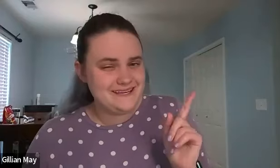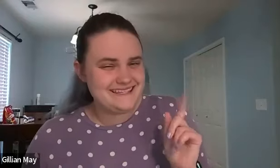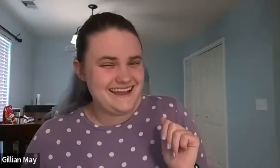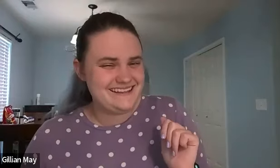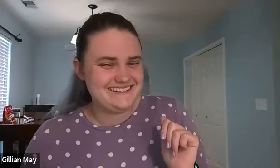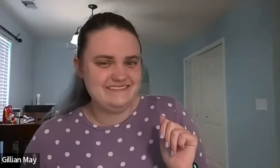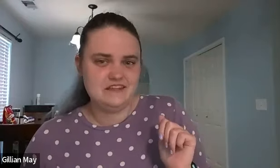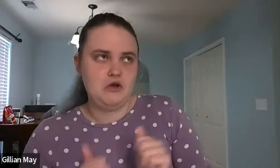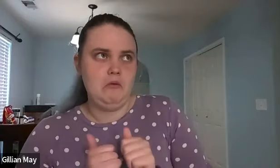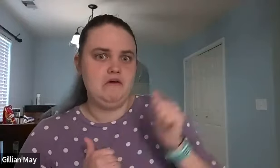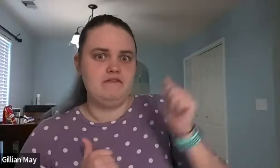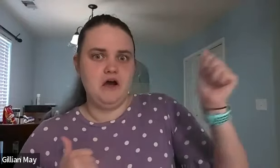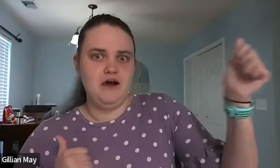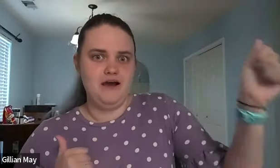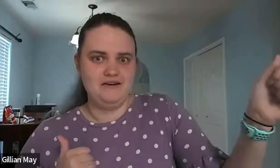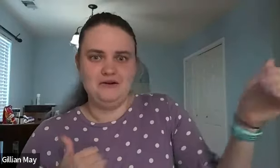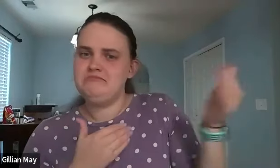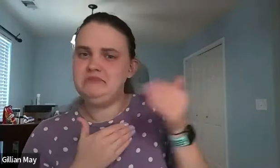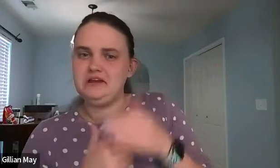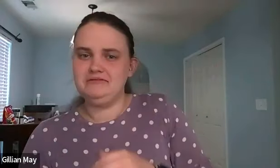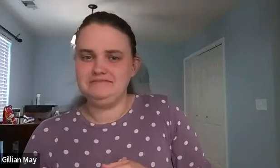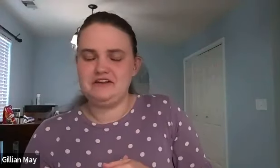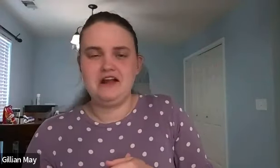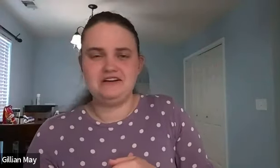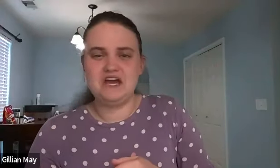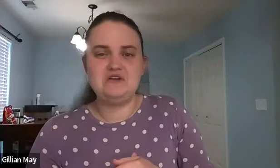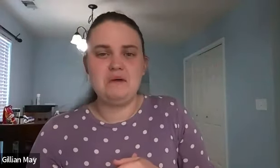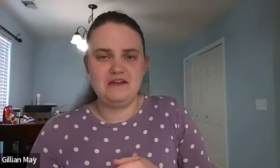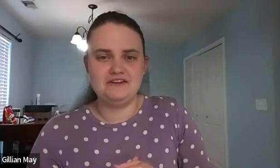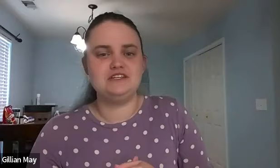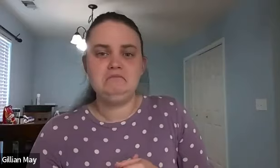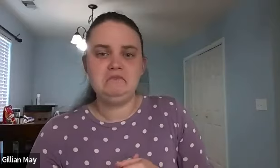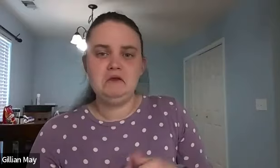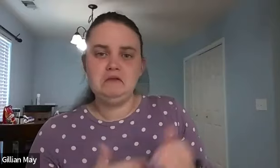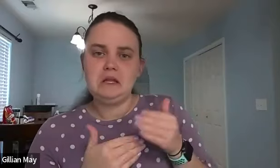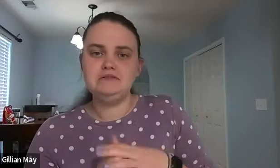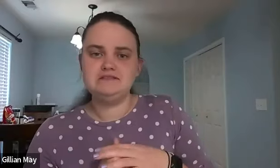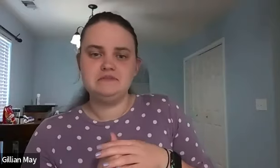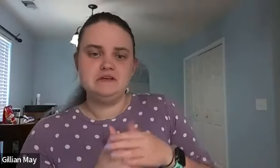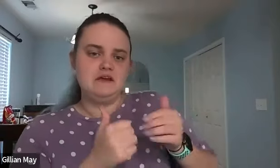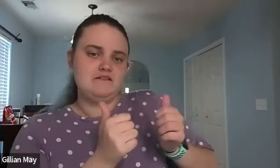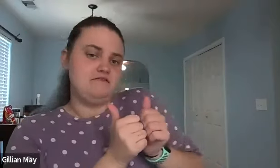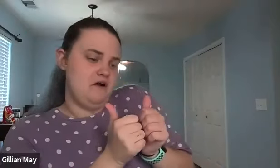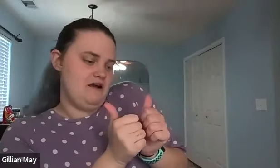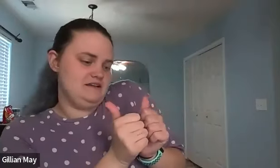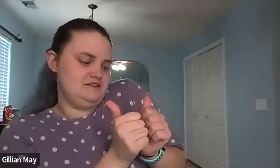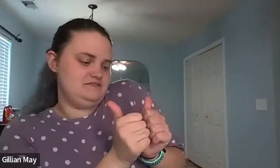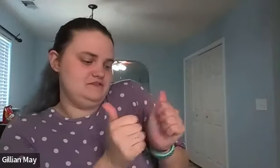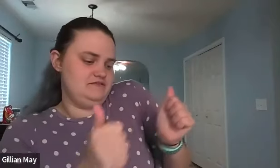kids like I do, they'll go far or near. They're not going to tell you where. They're just like, they're close. Far is you have two